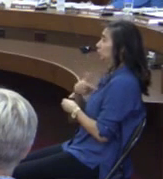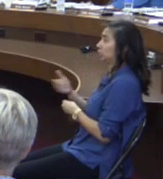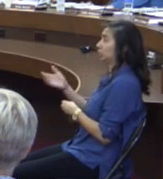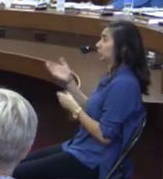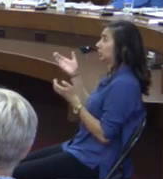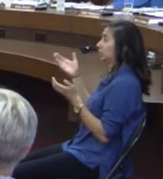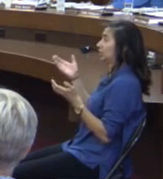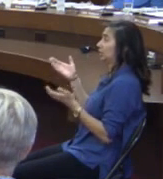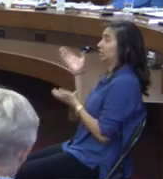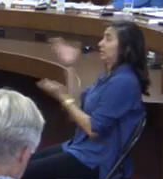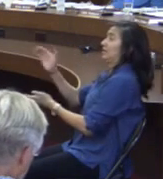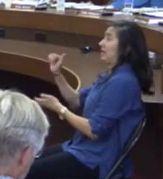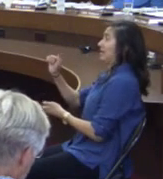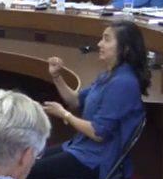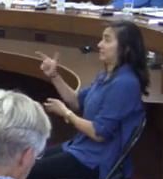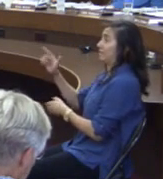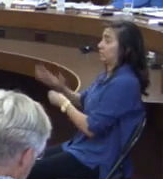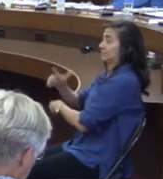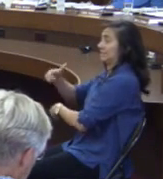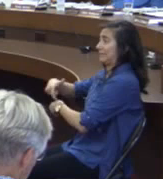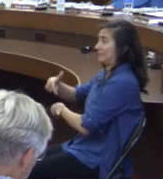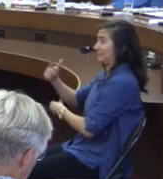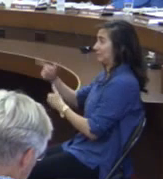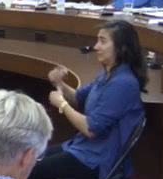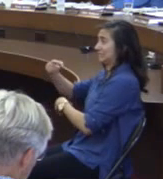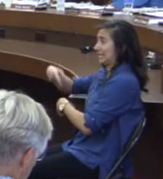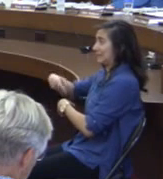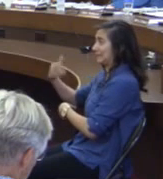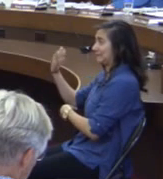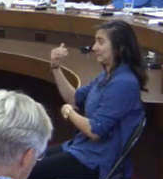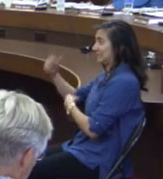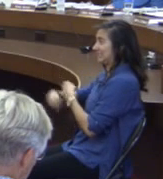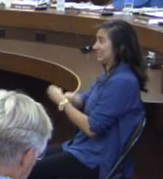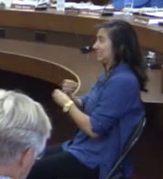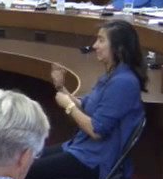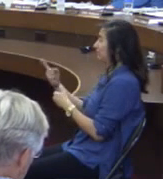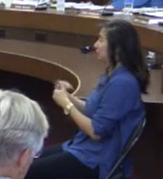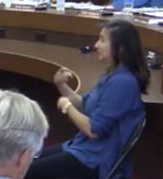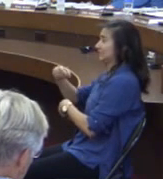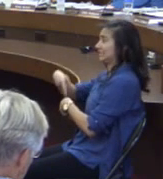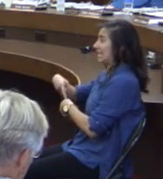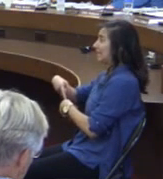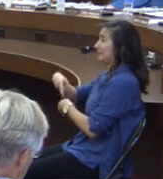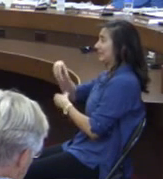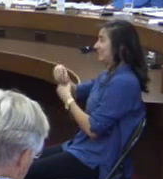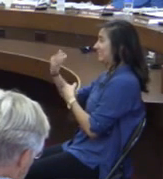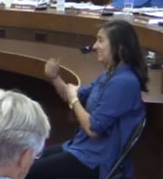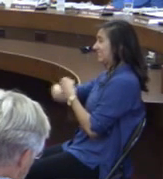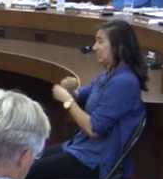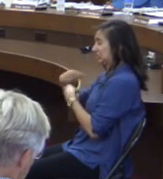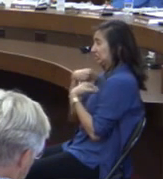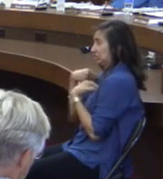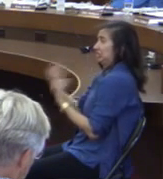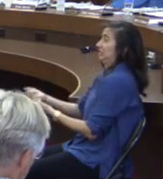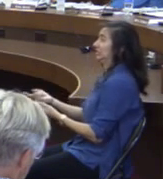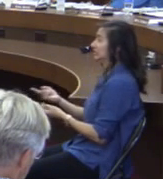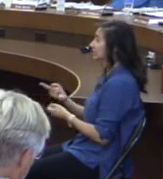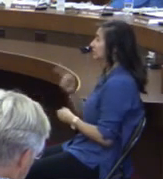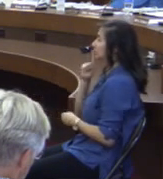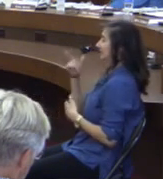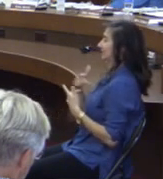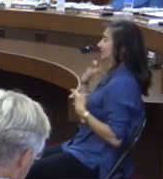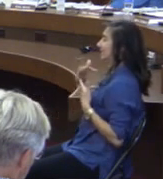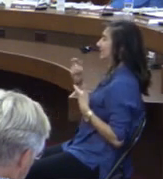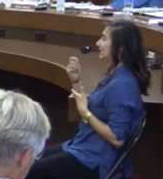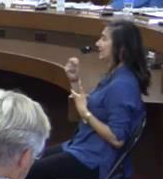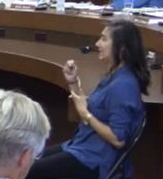full-time American Sign Language instructor. And again, first time that we have a full-time person in that position in 15 years. And then we had a